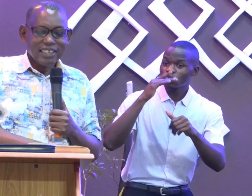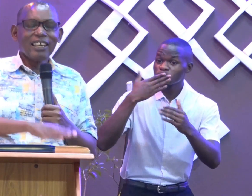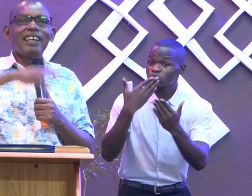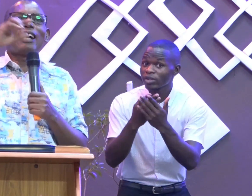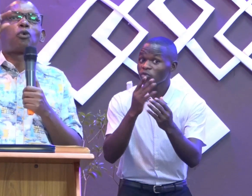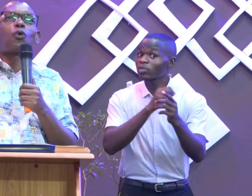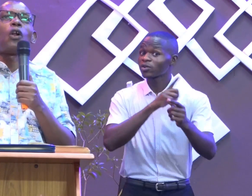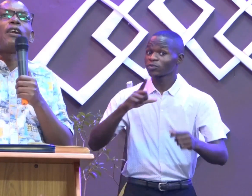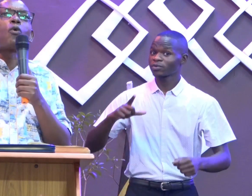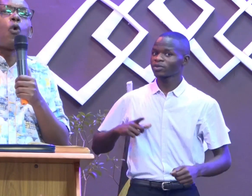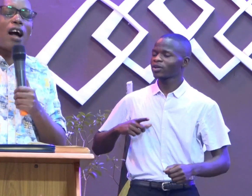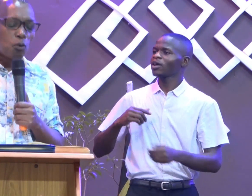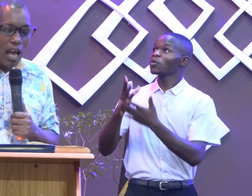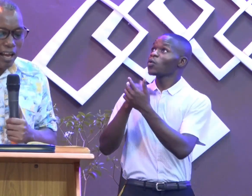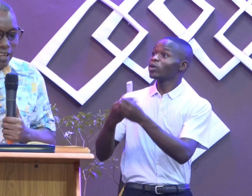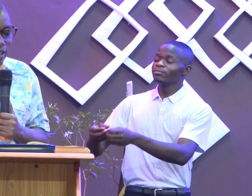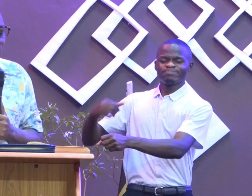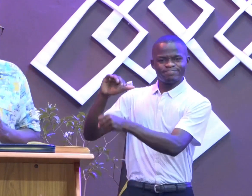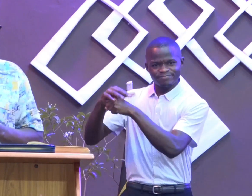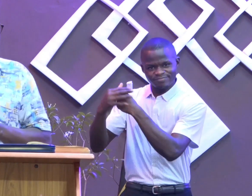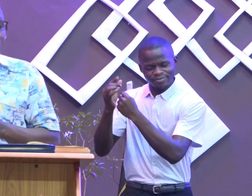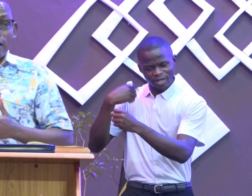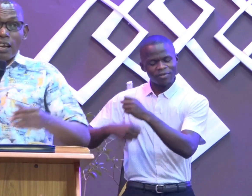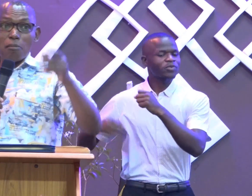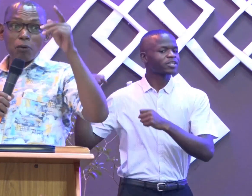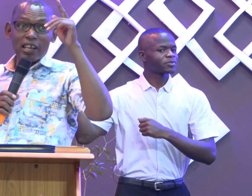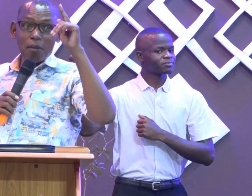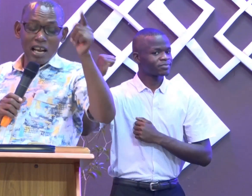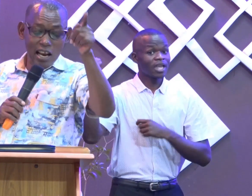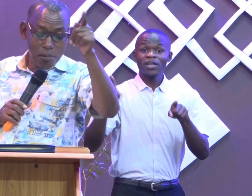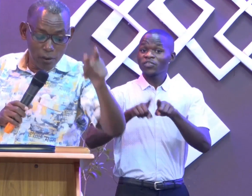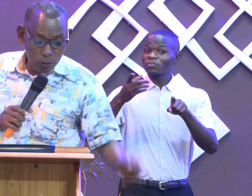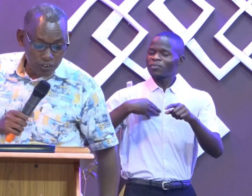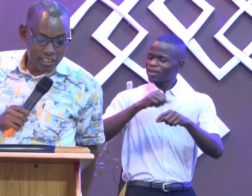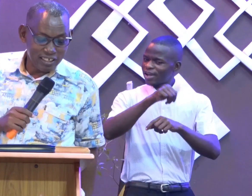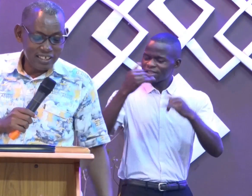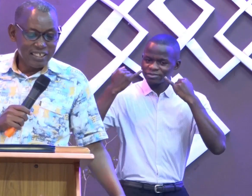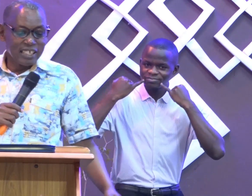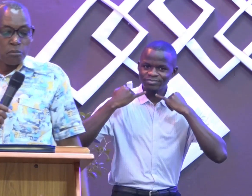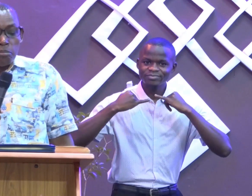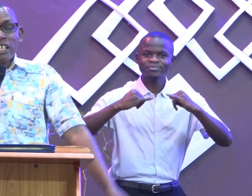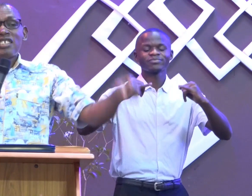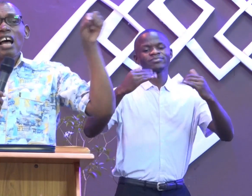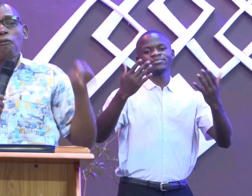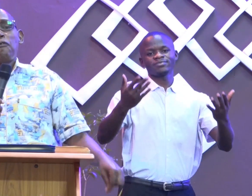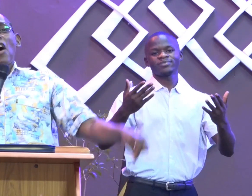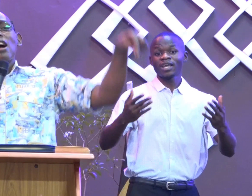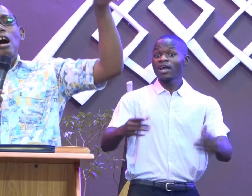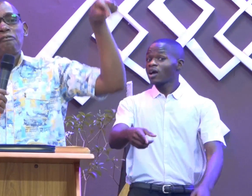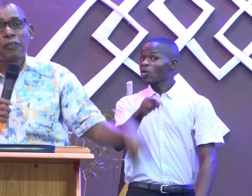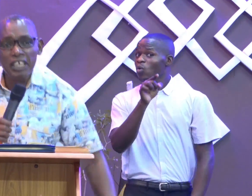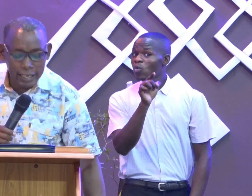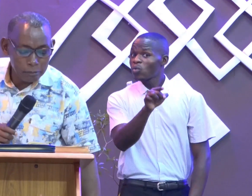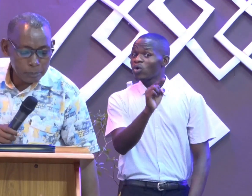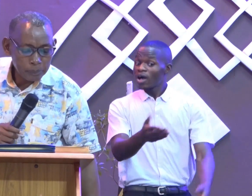of the goodness of the Lord. Who got for us victory. I also have some other good news. Mr.